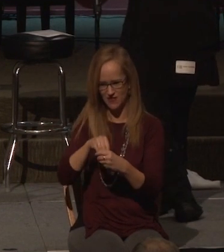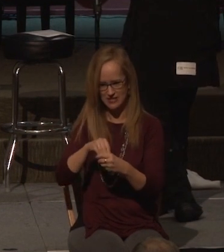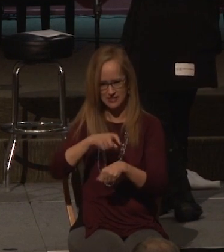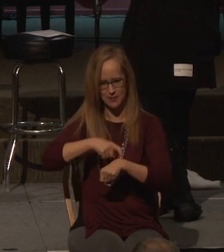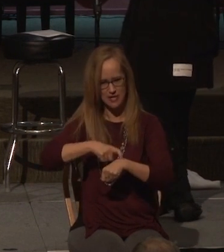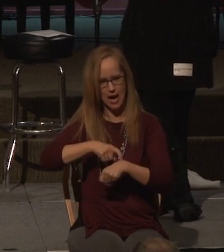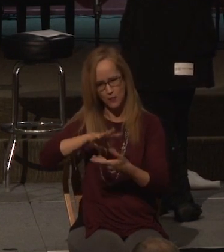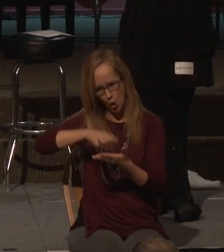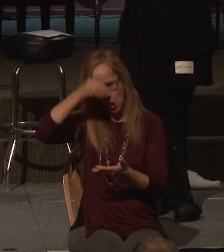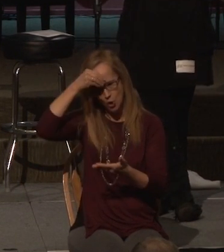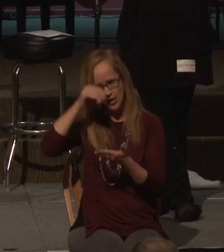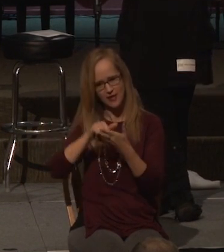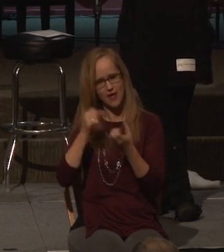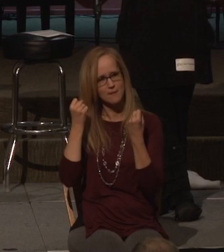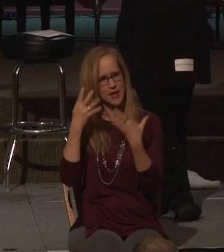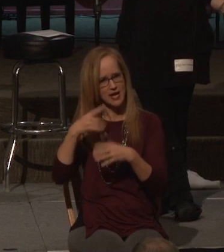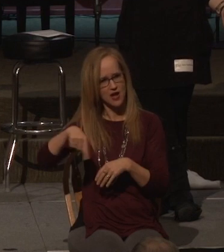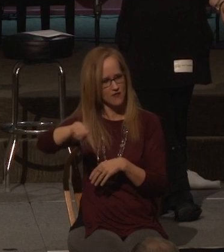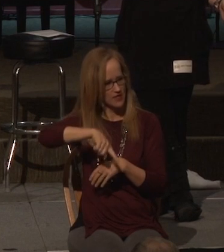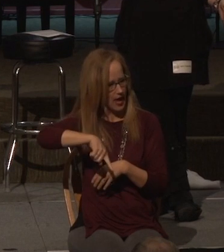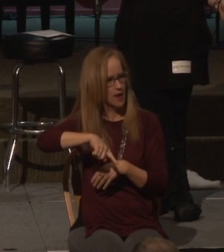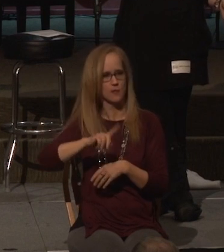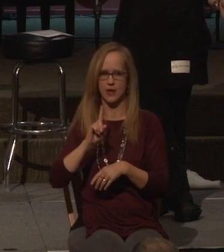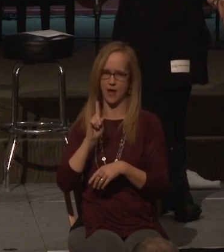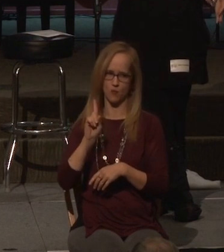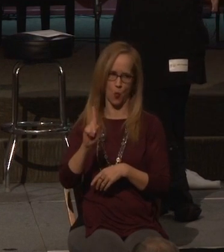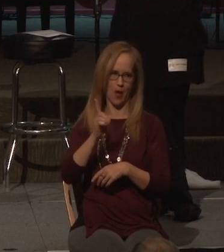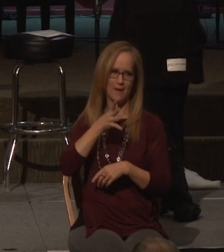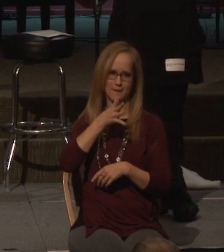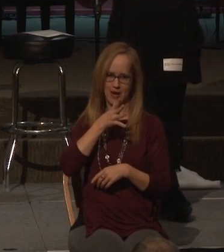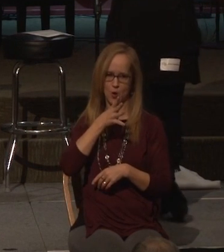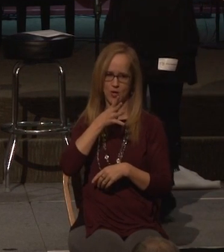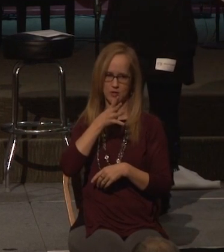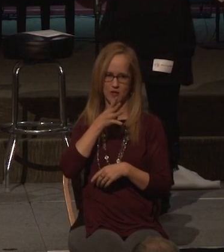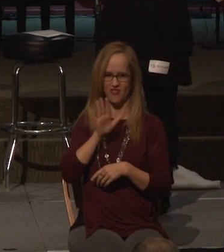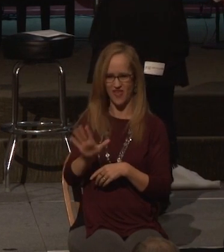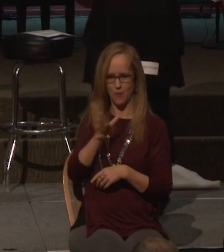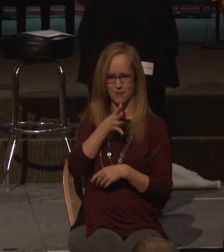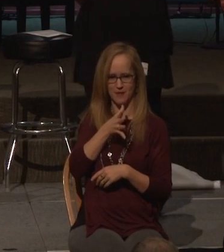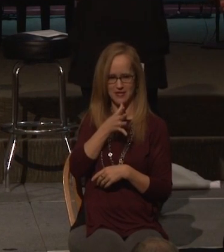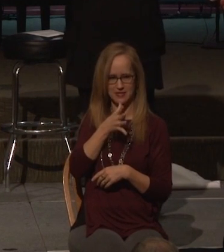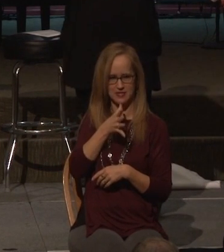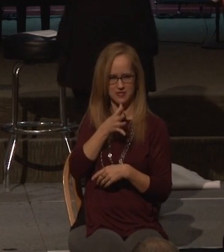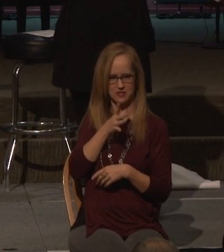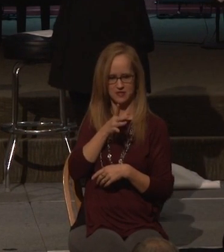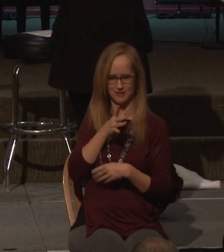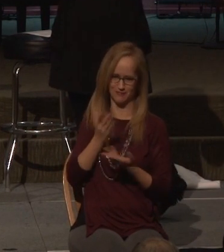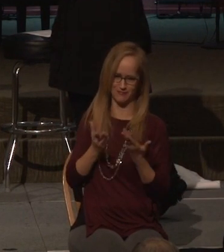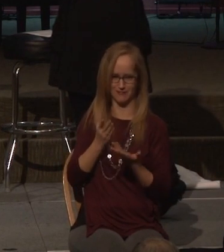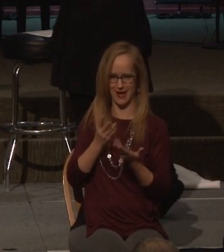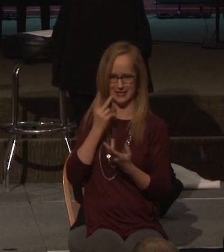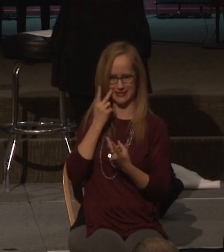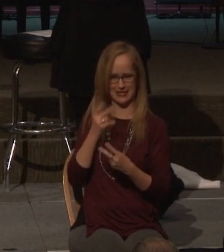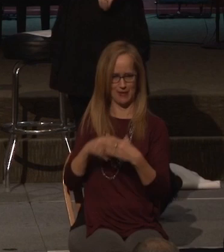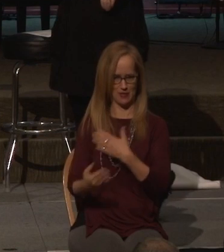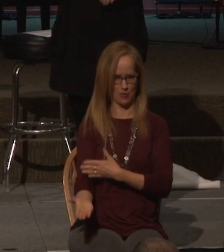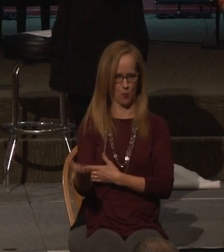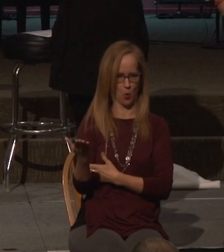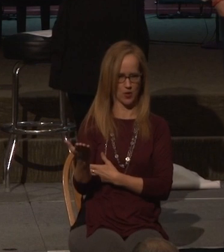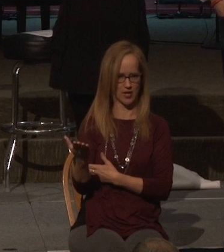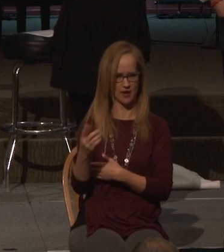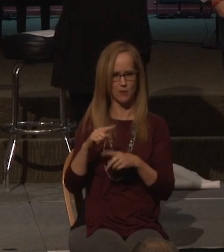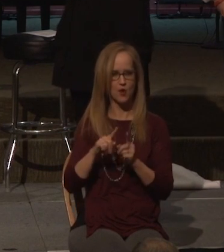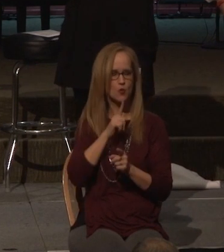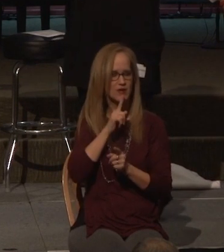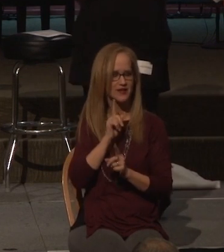that many of them are one-parent homes, and their mommies are, they might see them in the morning, but